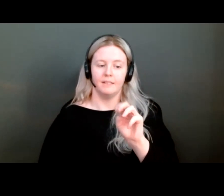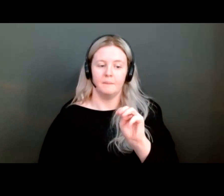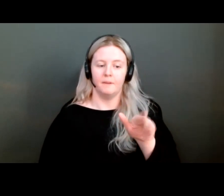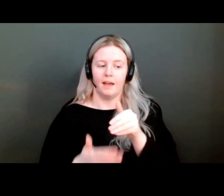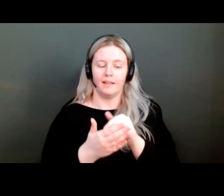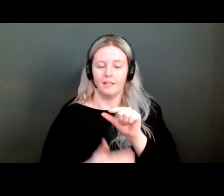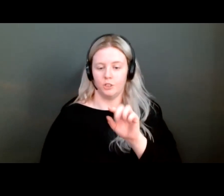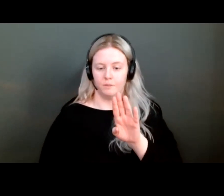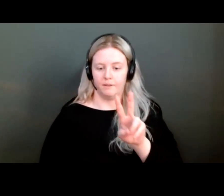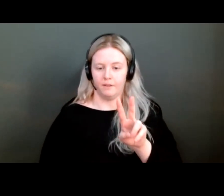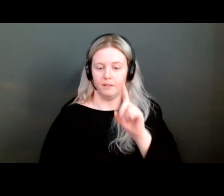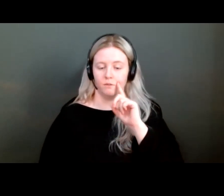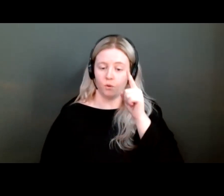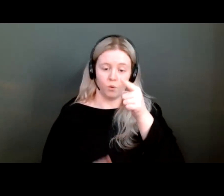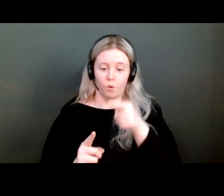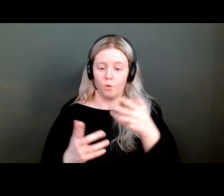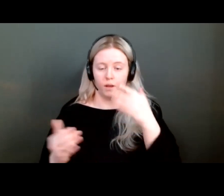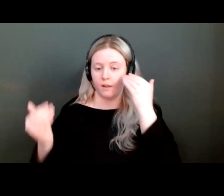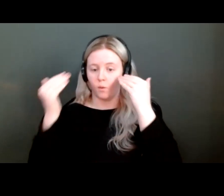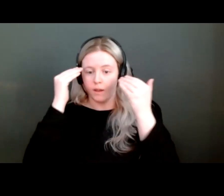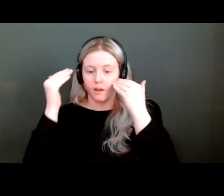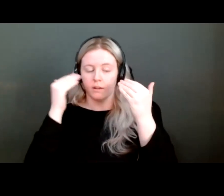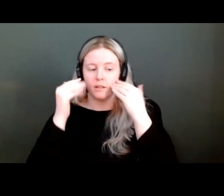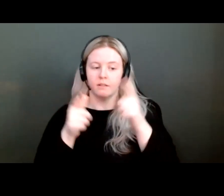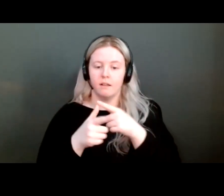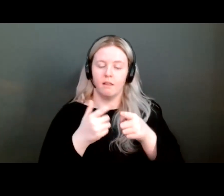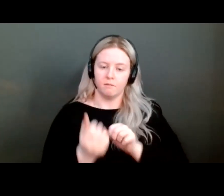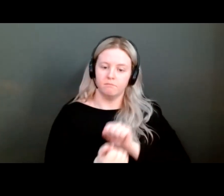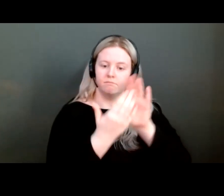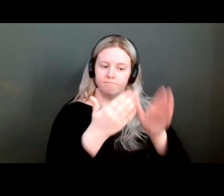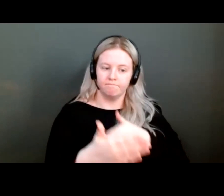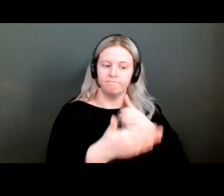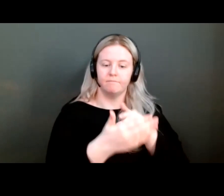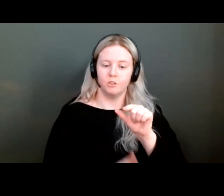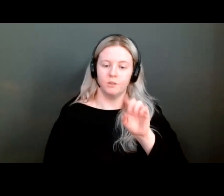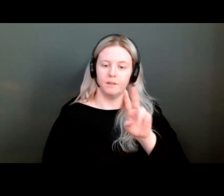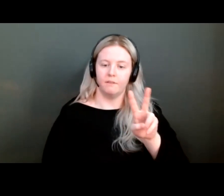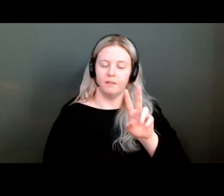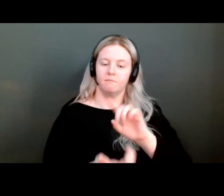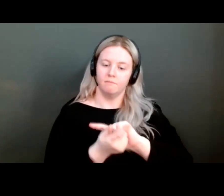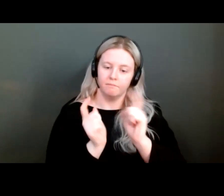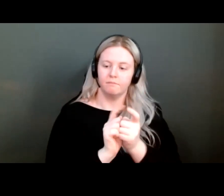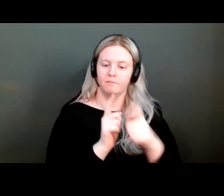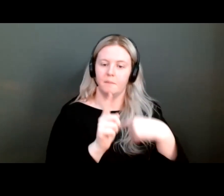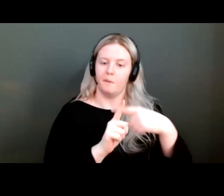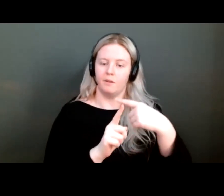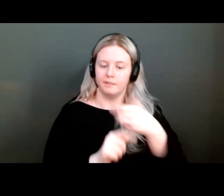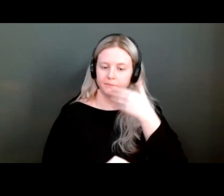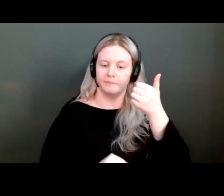awareness and take action against gender-based violence to create a positive change.